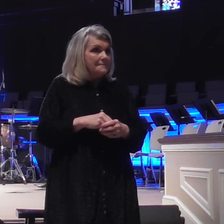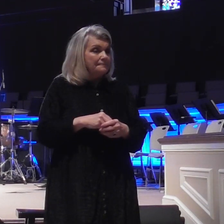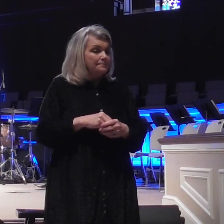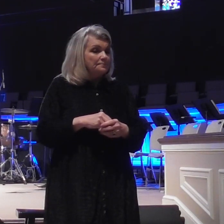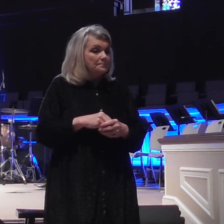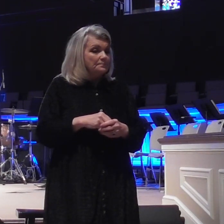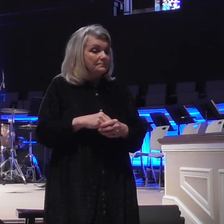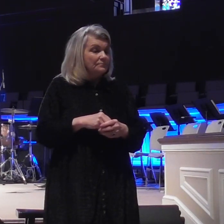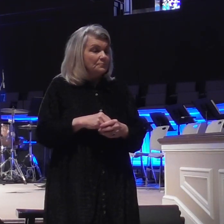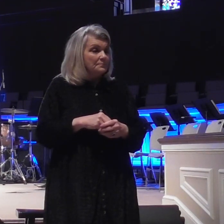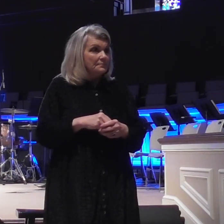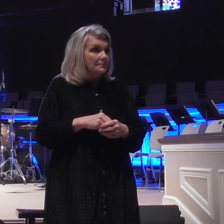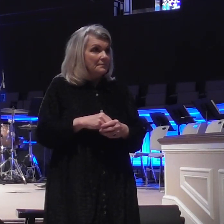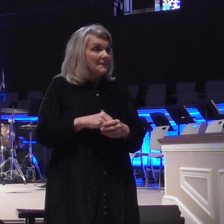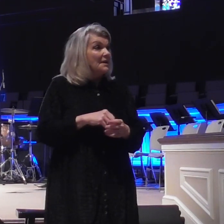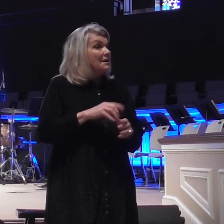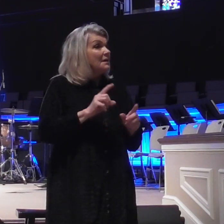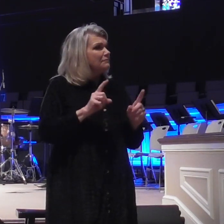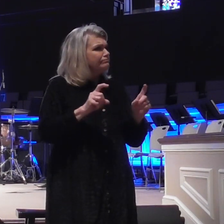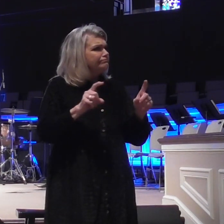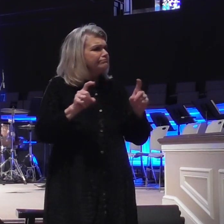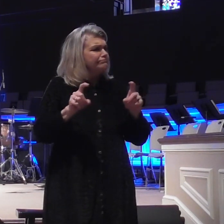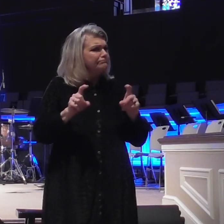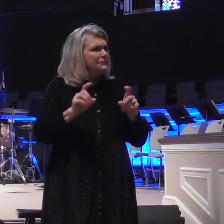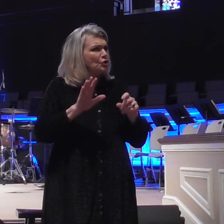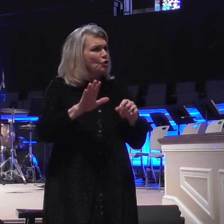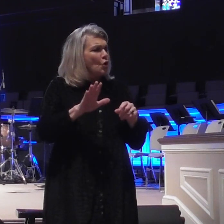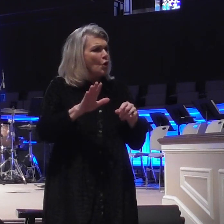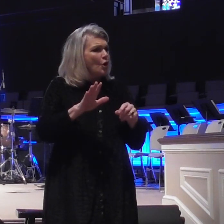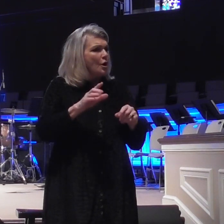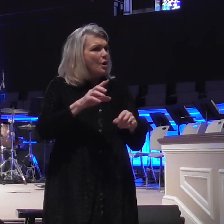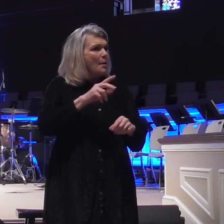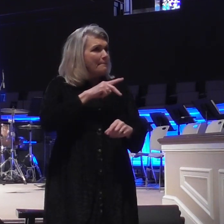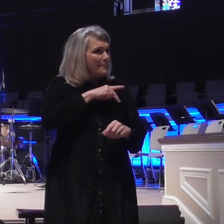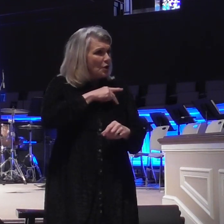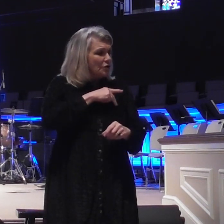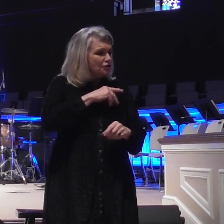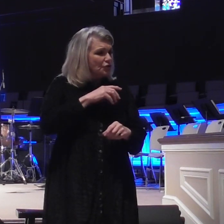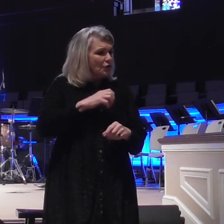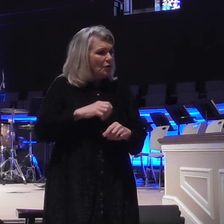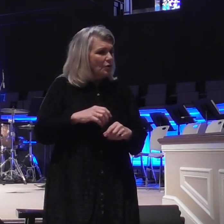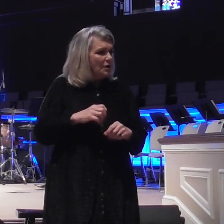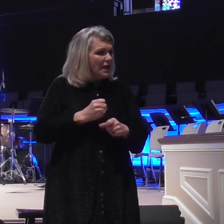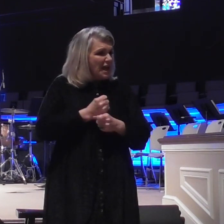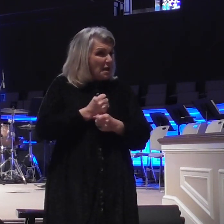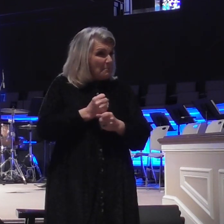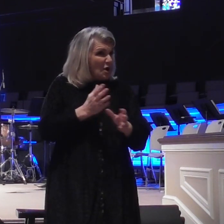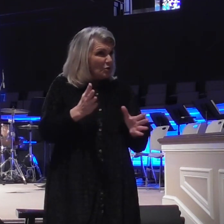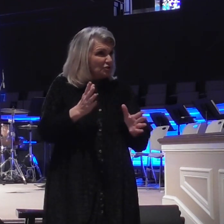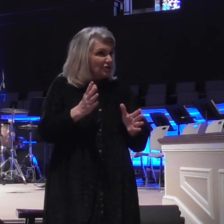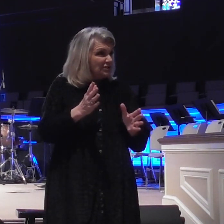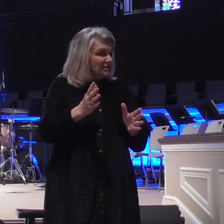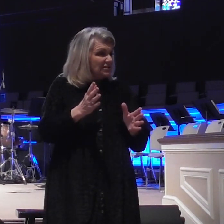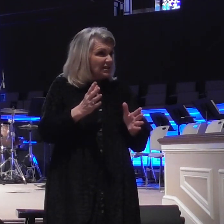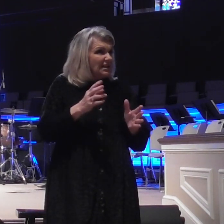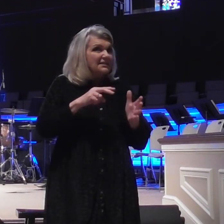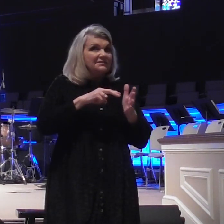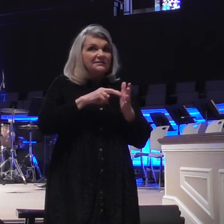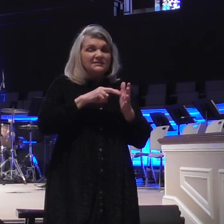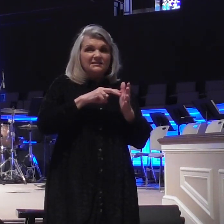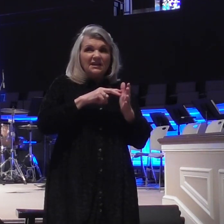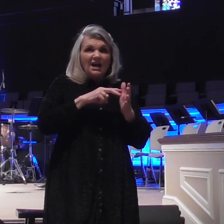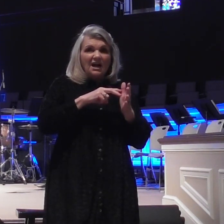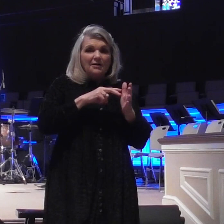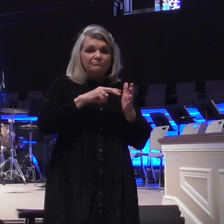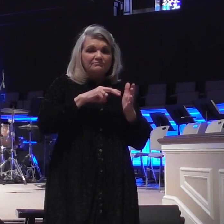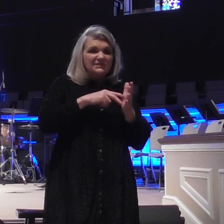emotions define our identity. That's not true. It's not true. It's not good. It's not beautiful. It's not good for